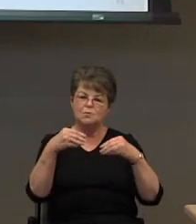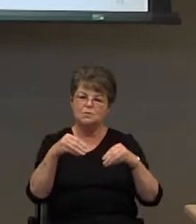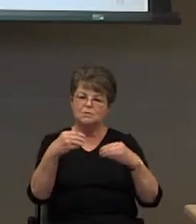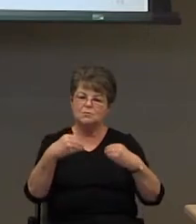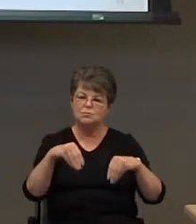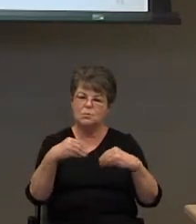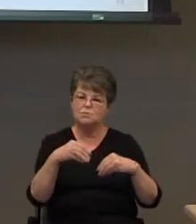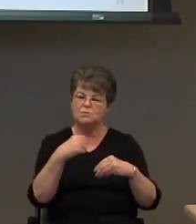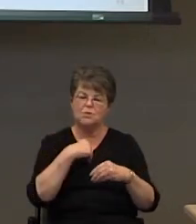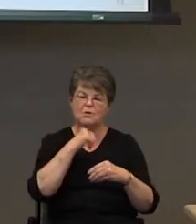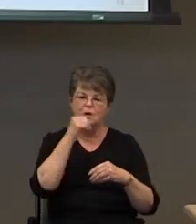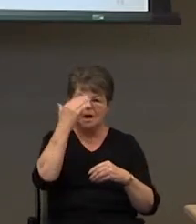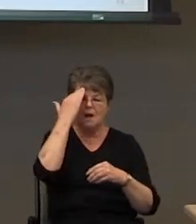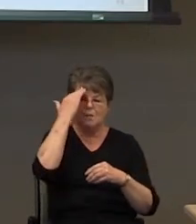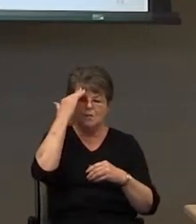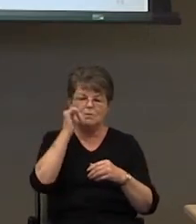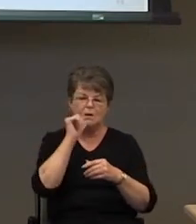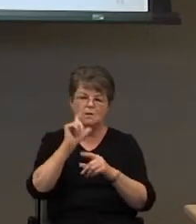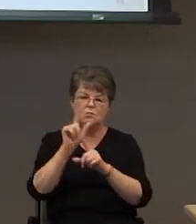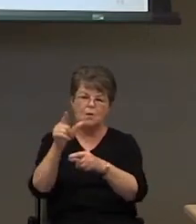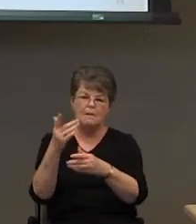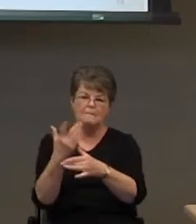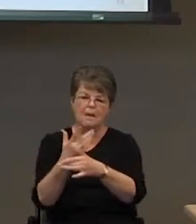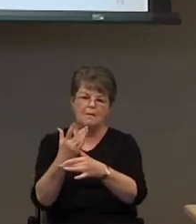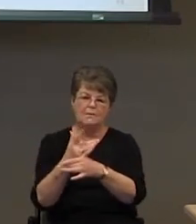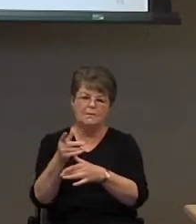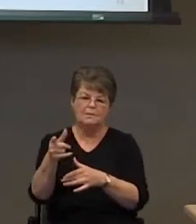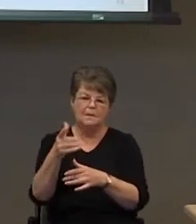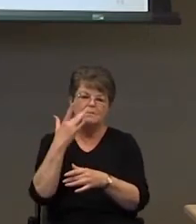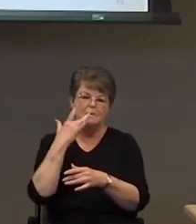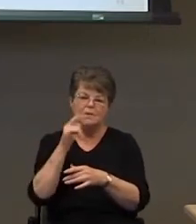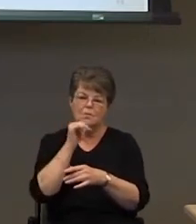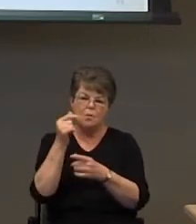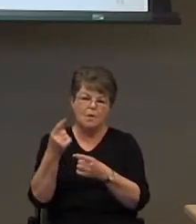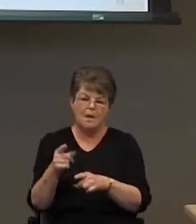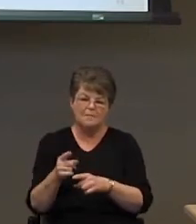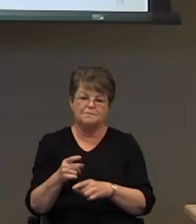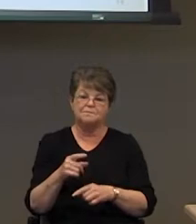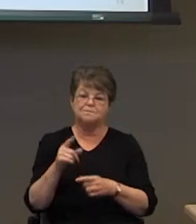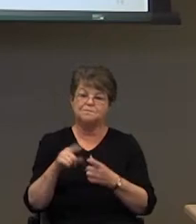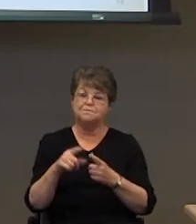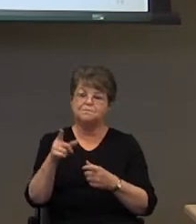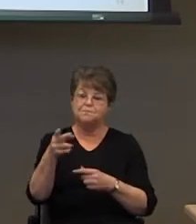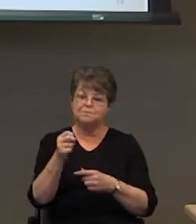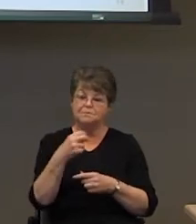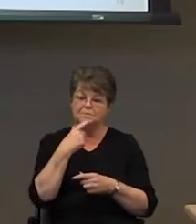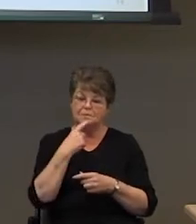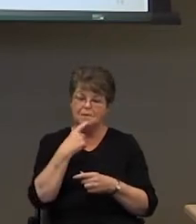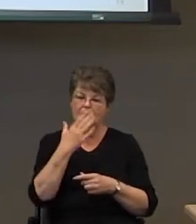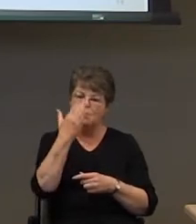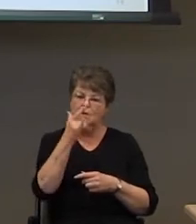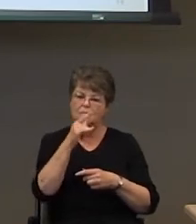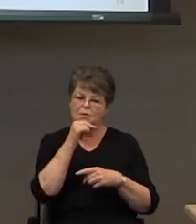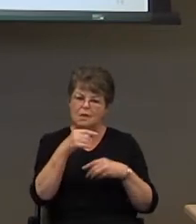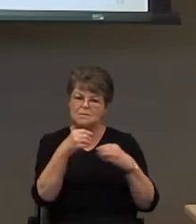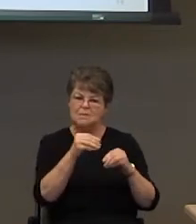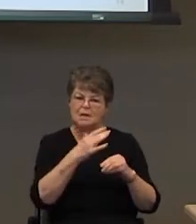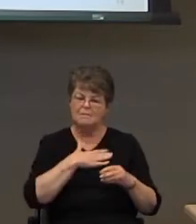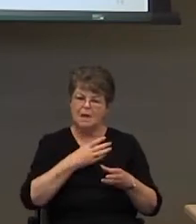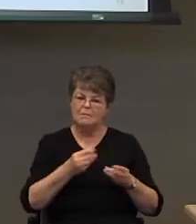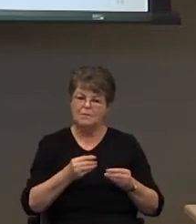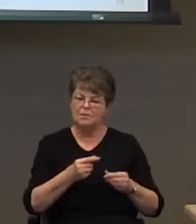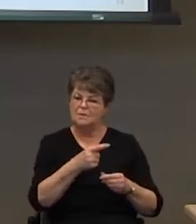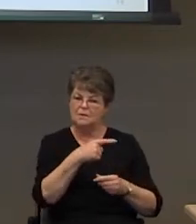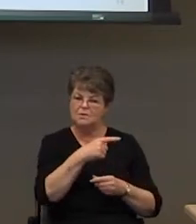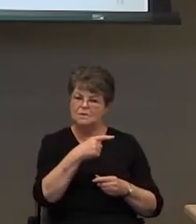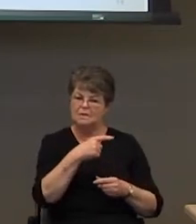to go bother Ben about that prospect because it's not going to happen. And then when Ben says, hey, how come you didn't sell my property? I said, well, they